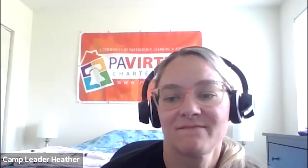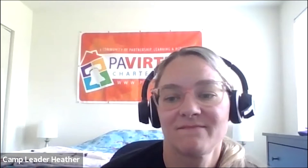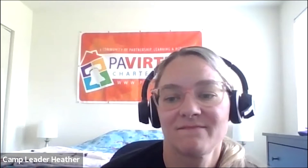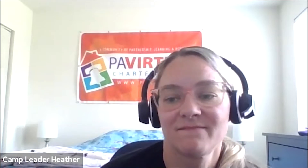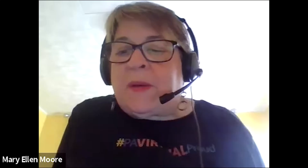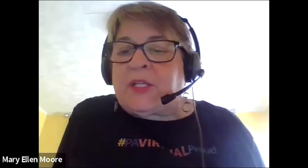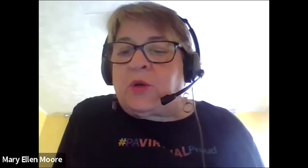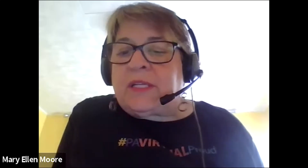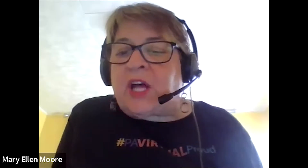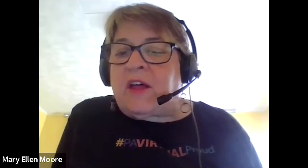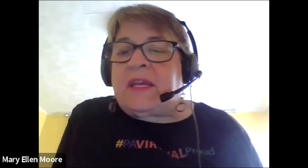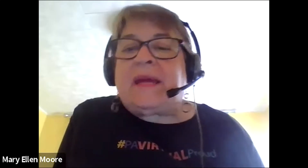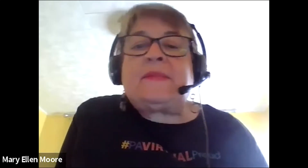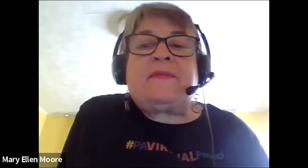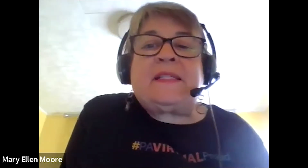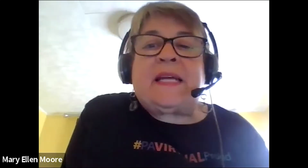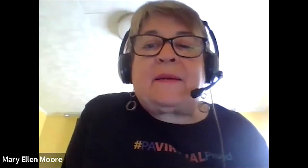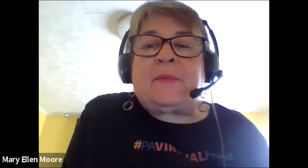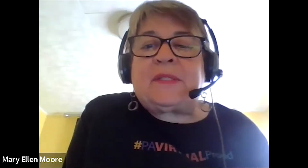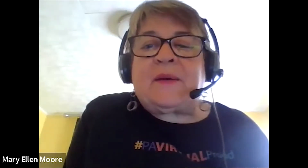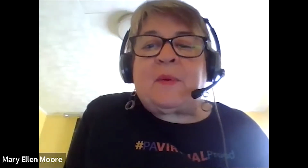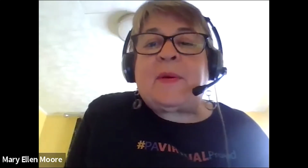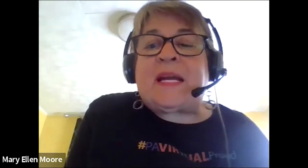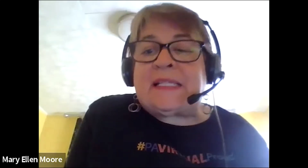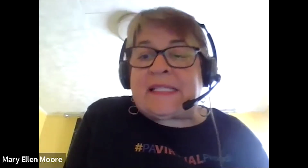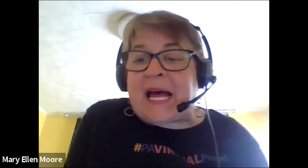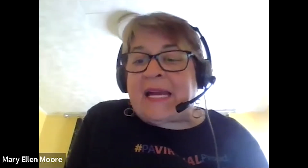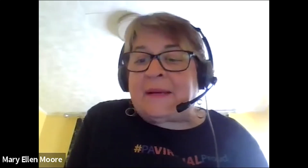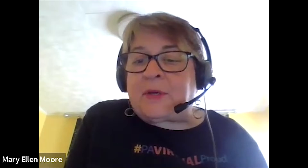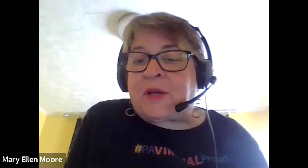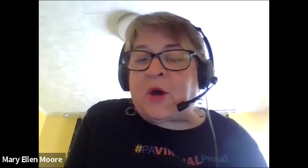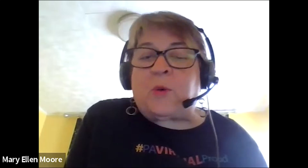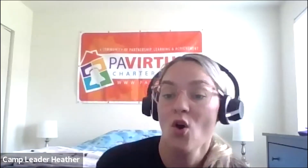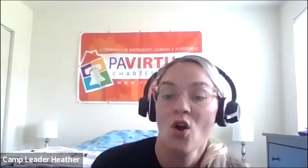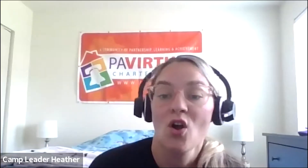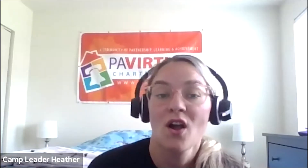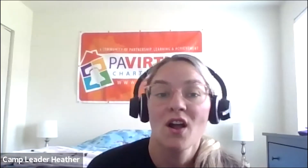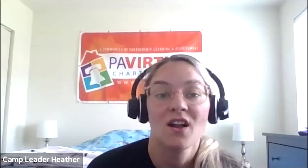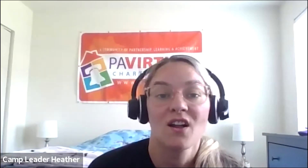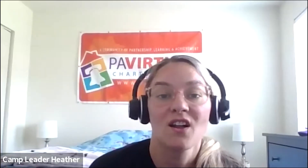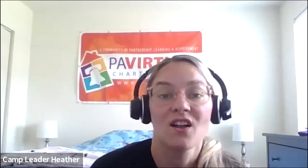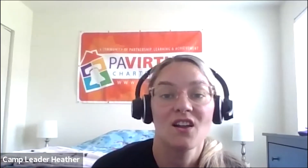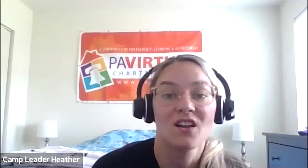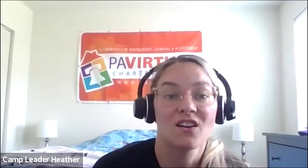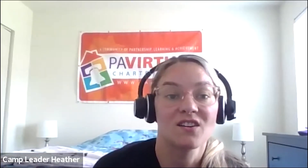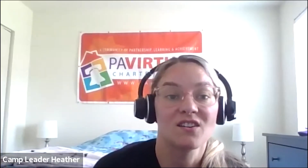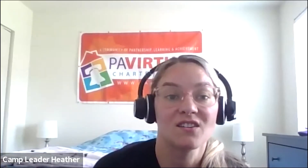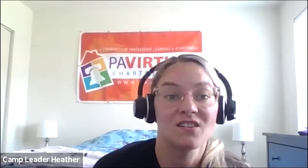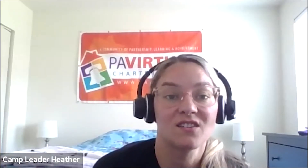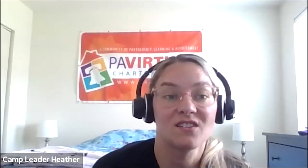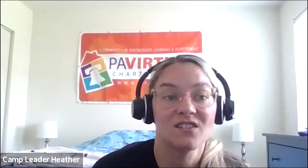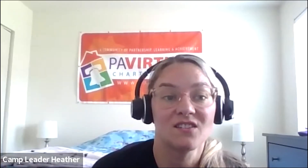Oh, Kobe told us all the names of his animals there. We were going to Oh, sign them, wow. Kobe, but you practice signing those with your